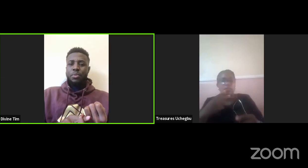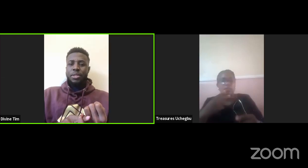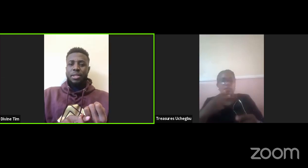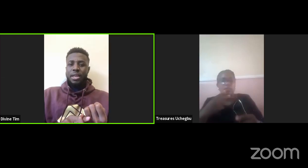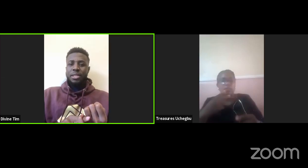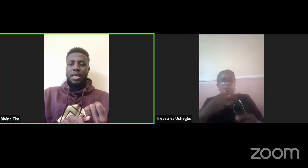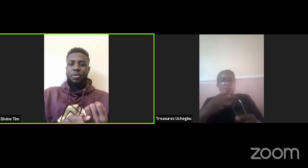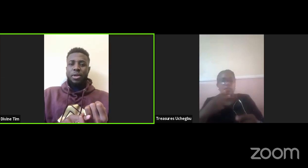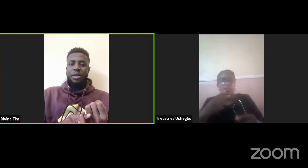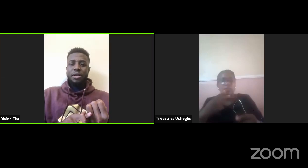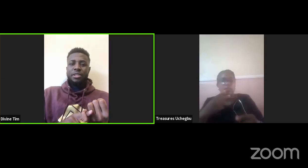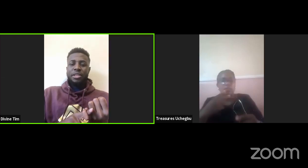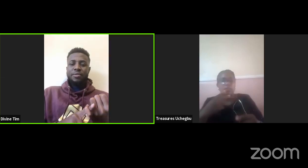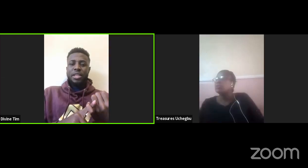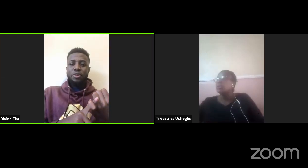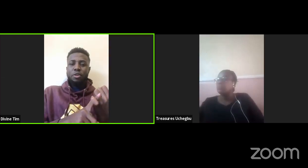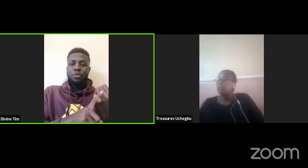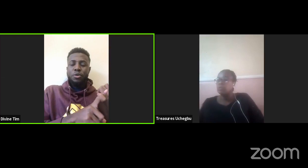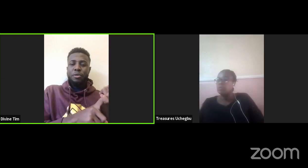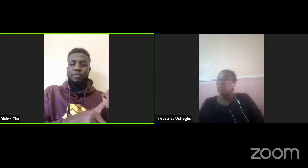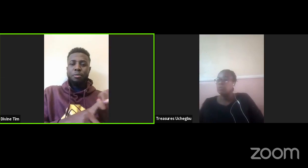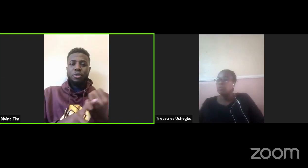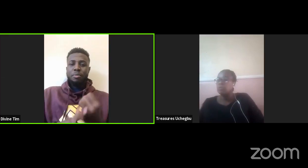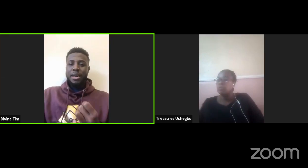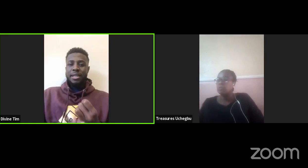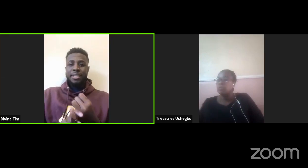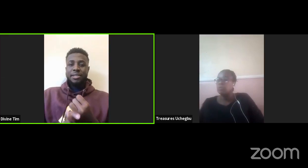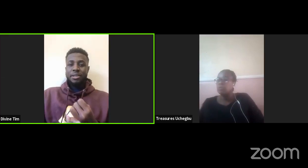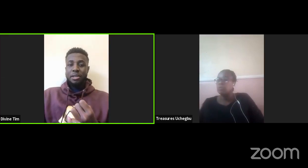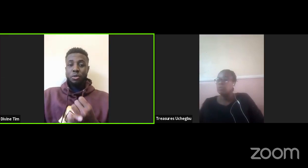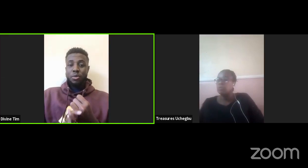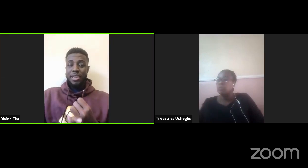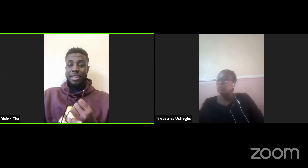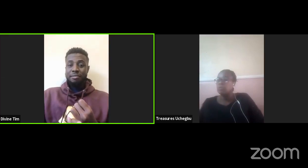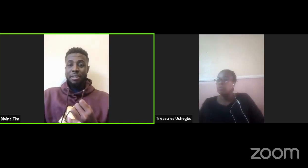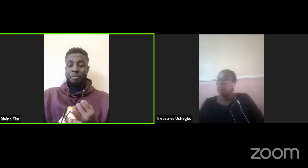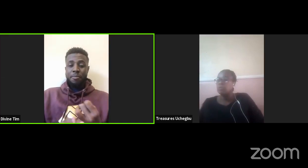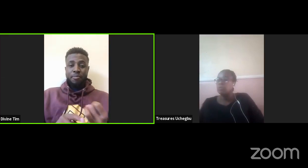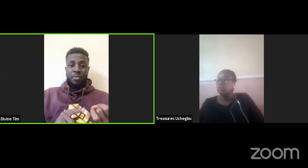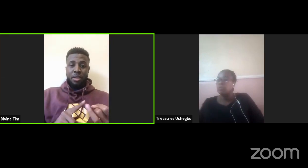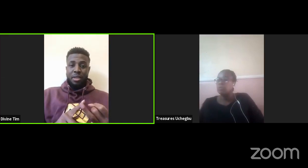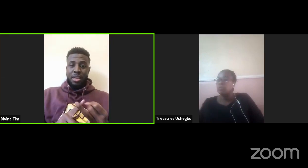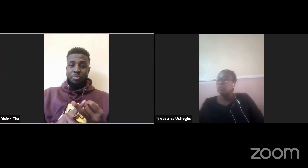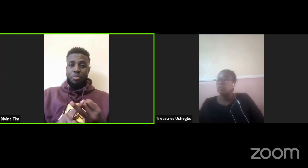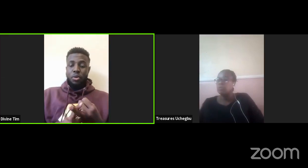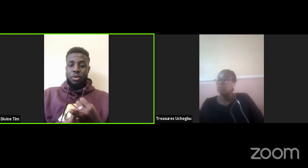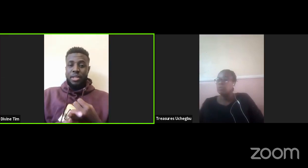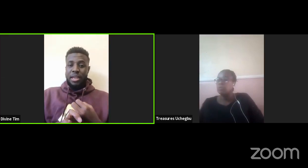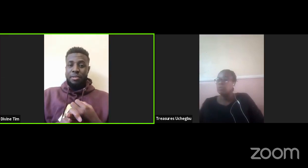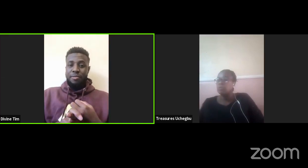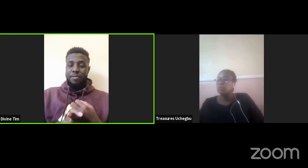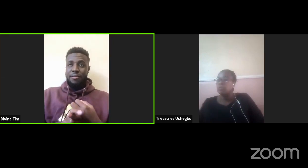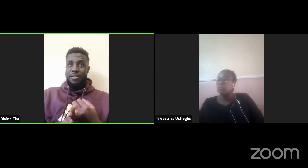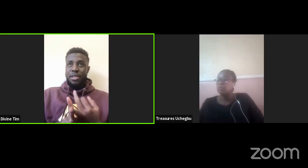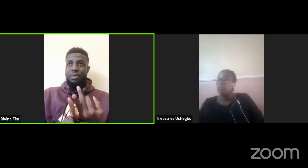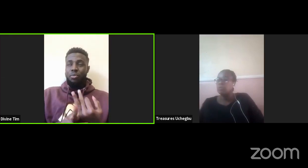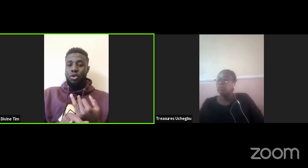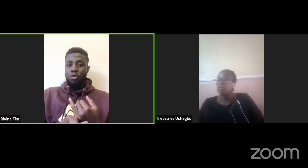some business, they cannot transfer their crops from the farm to the market and sell them to make a living. Because they